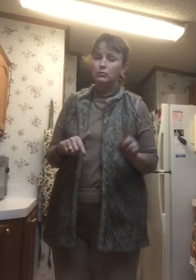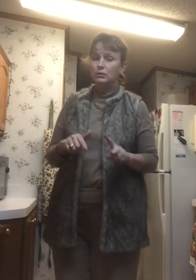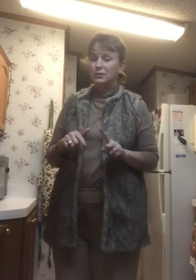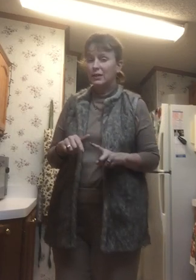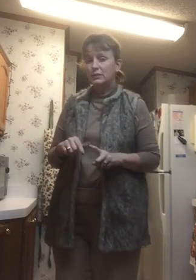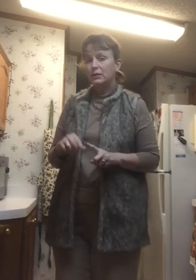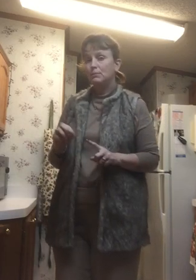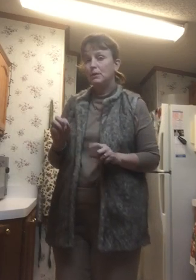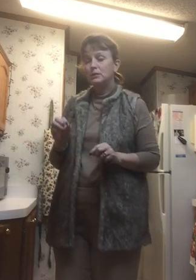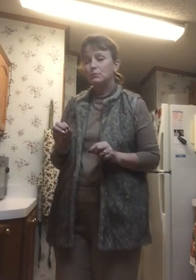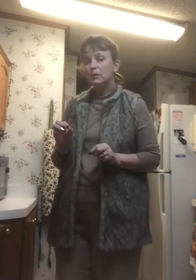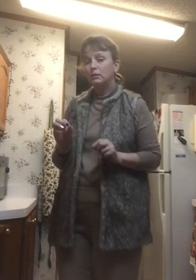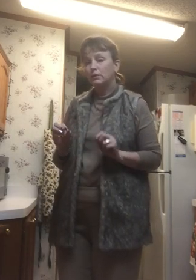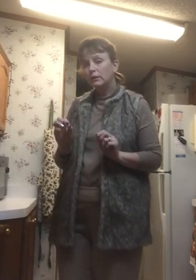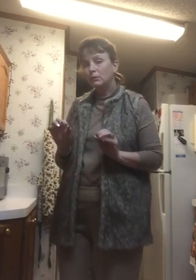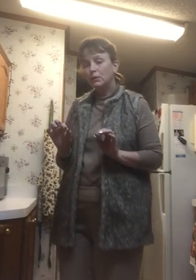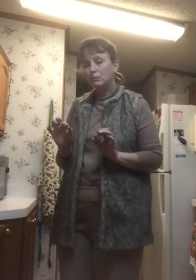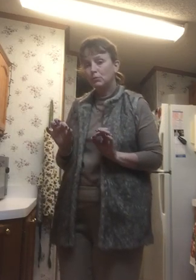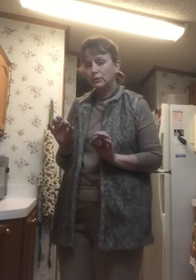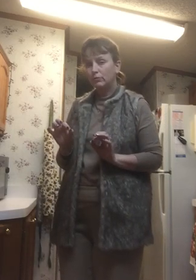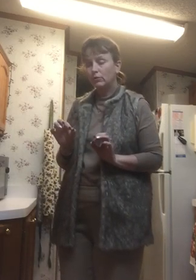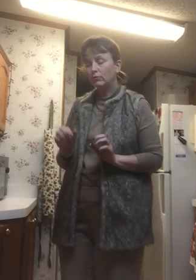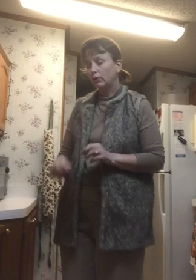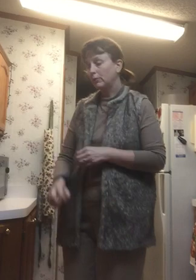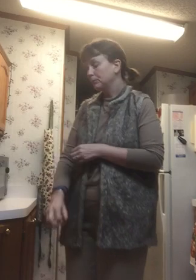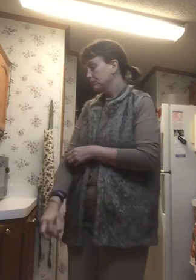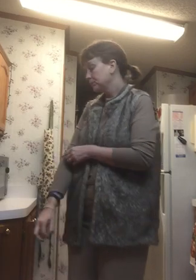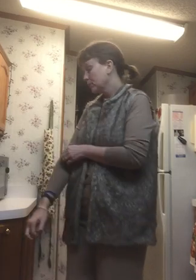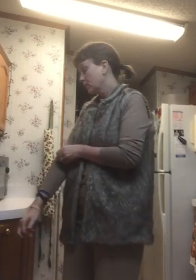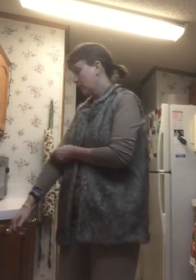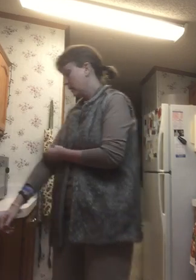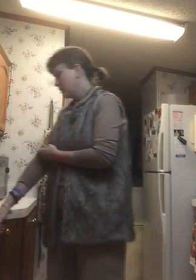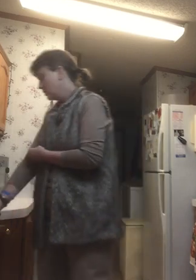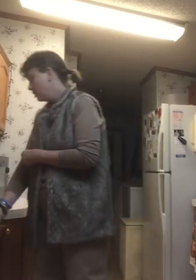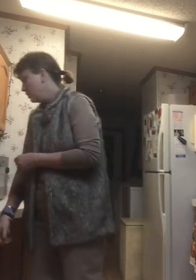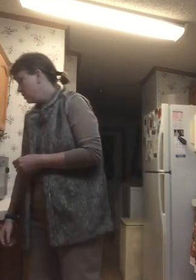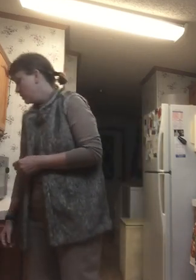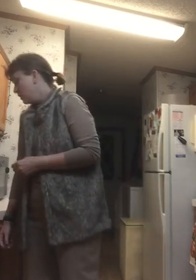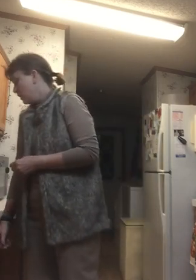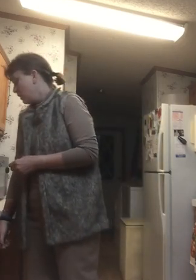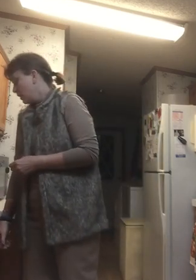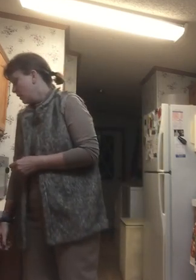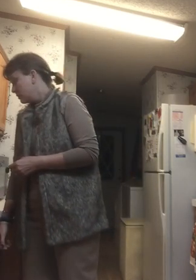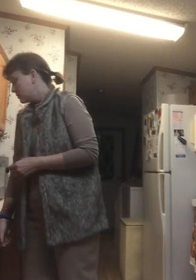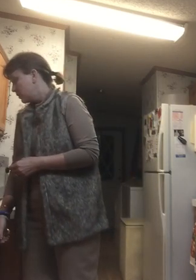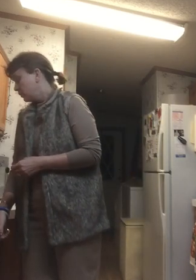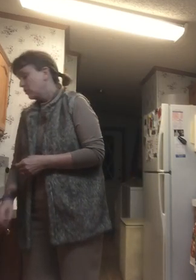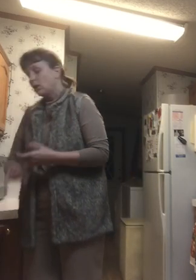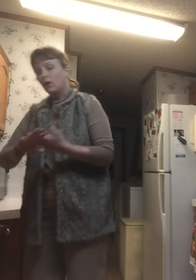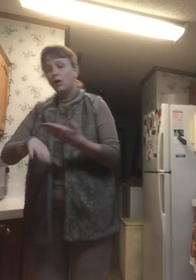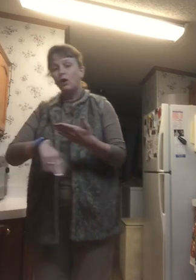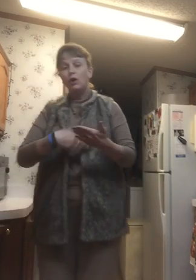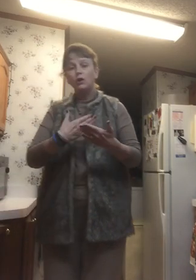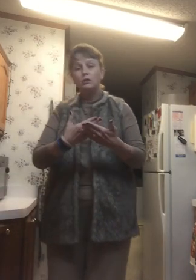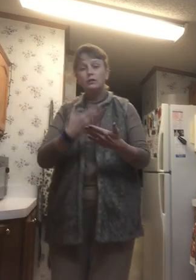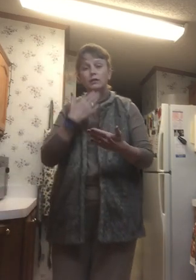do the signs. It may just be a little bit more difficult for you. Okay? So, all